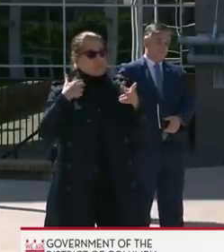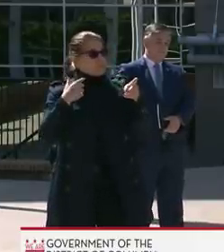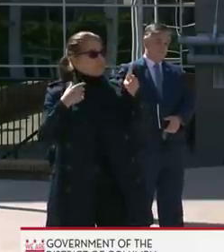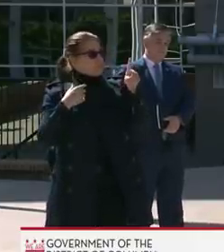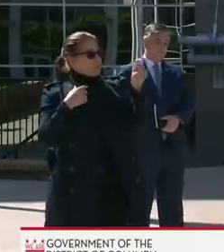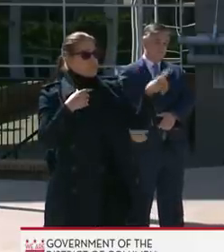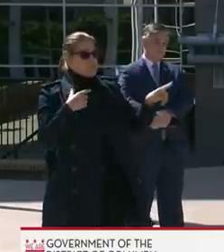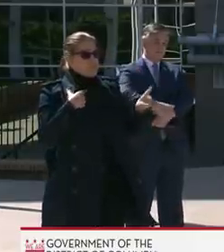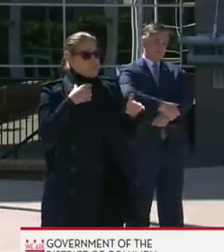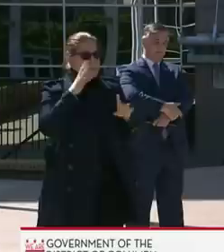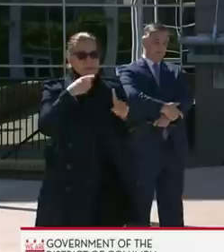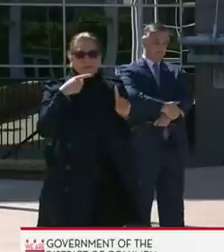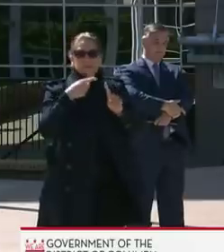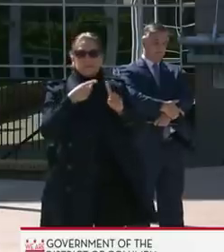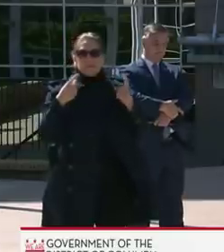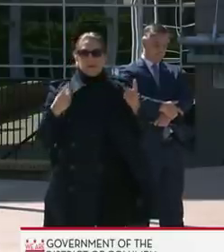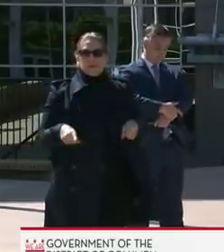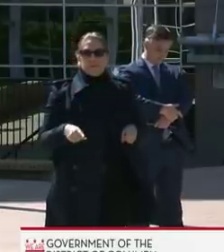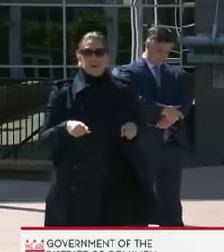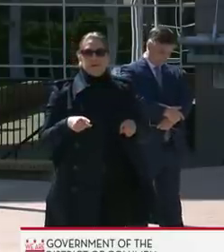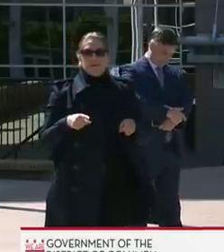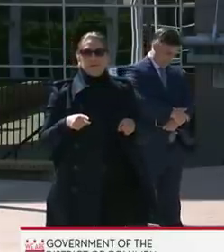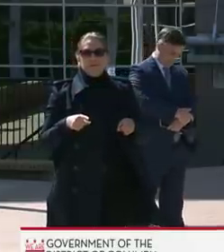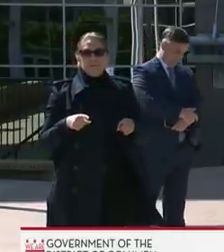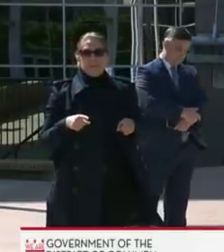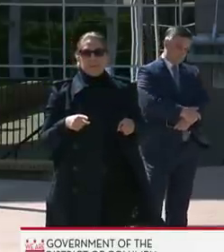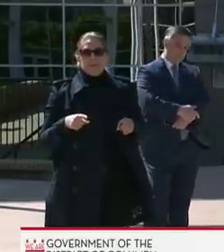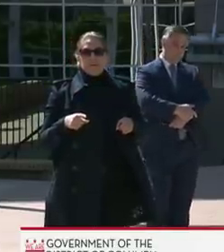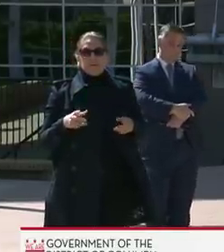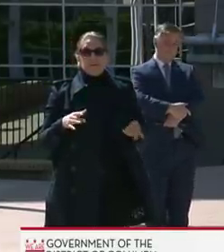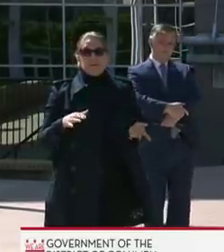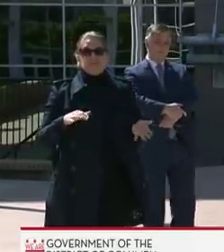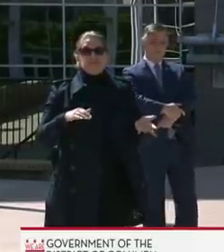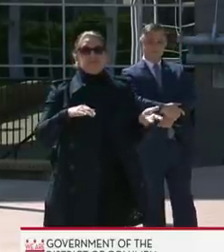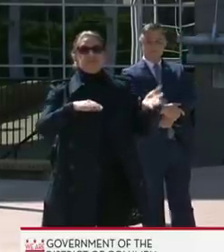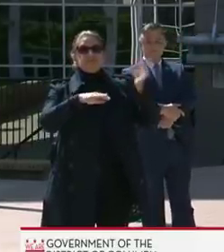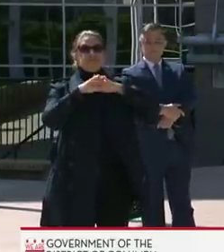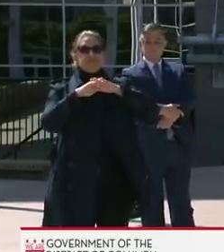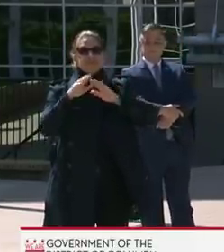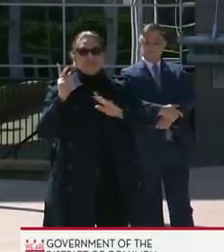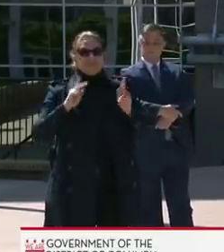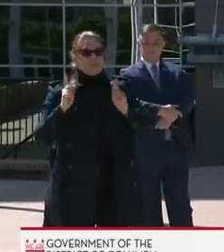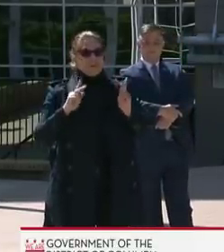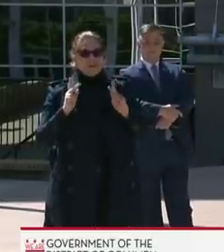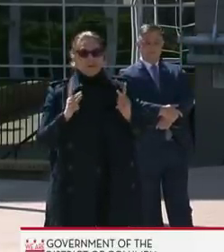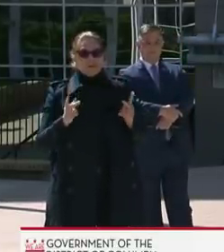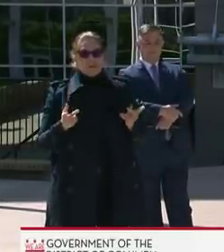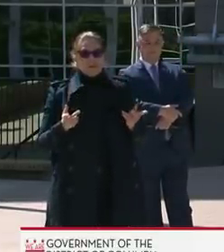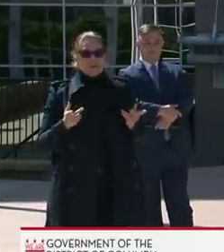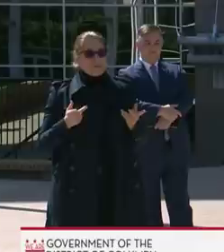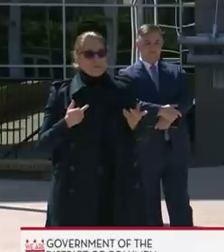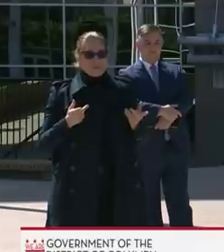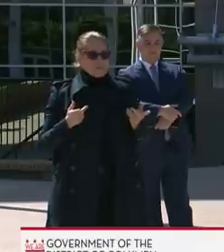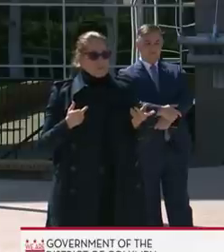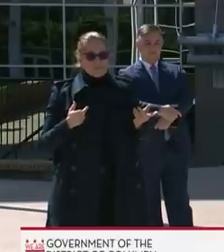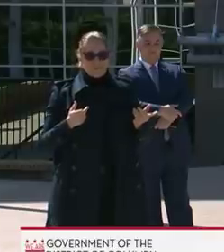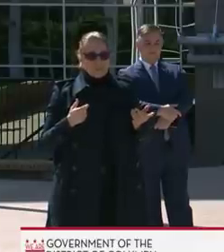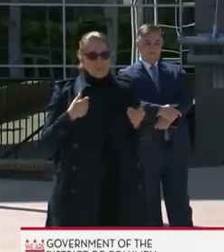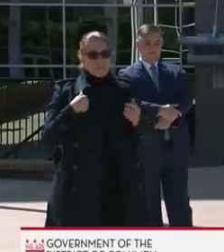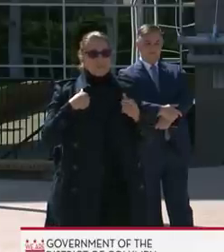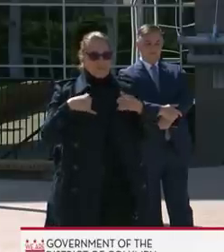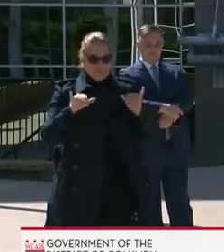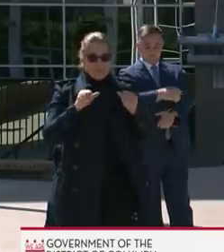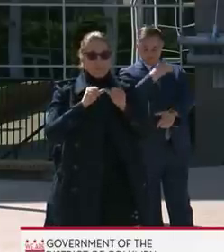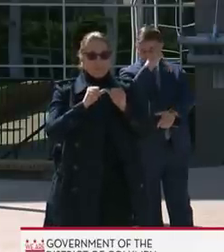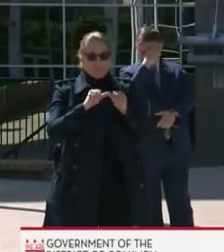continue to work with them, Sam, on our supply request from the national stockpile. Another big request